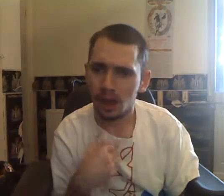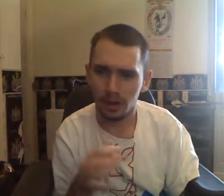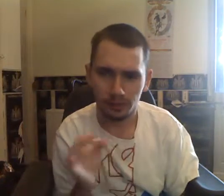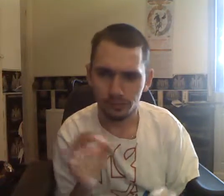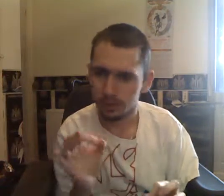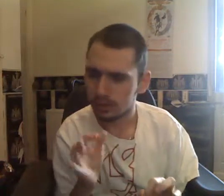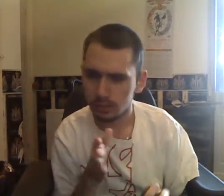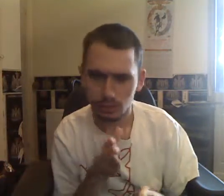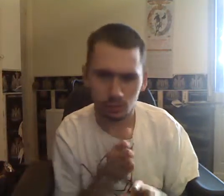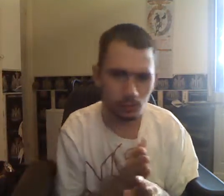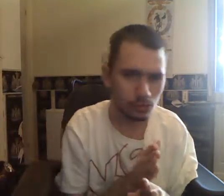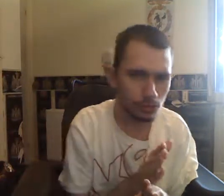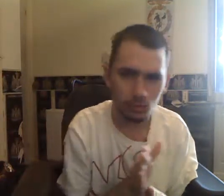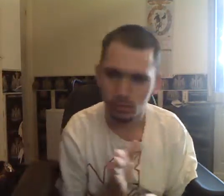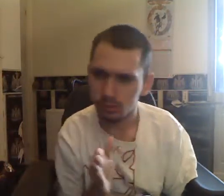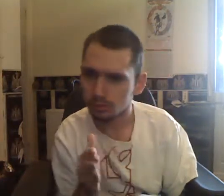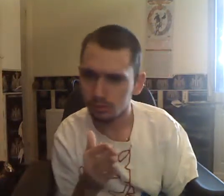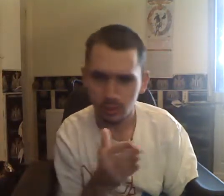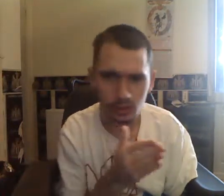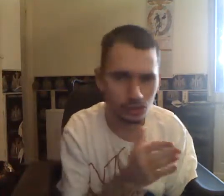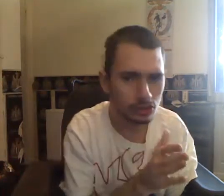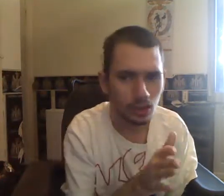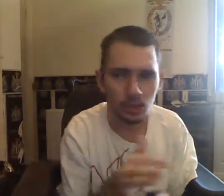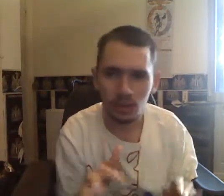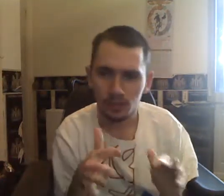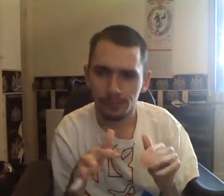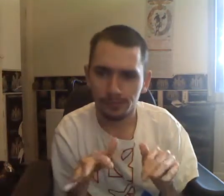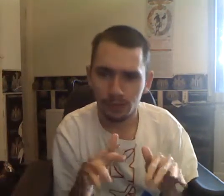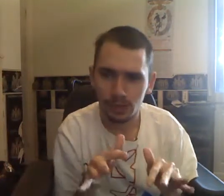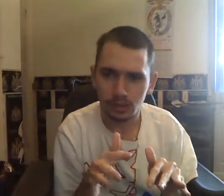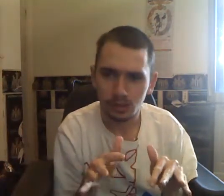direction. My faith is shaken, but